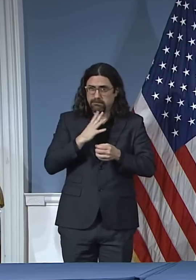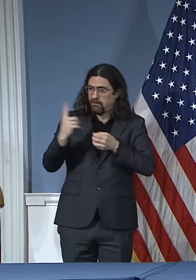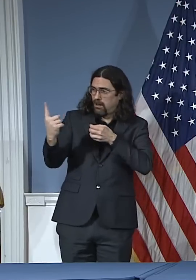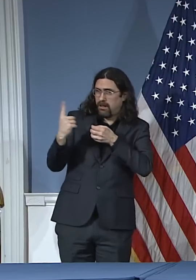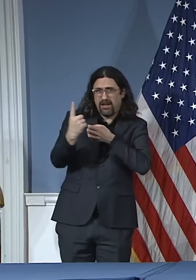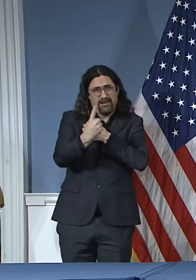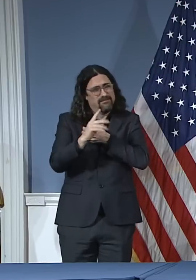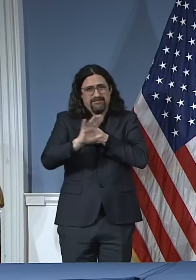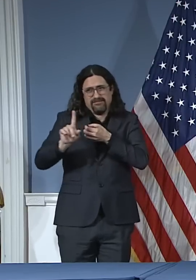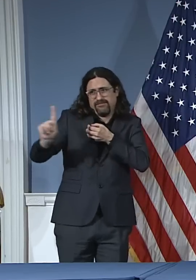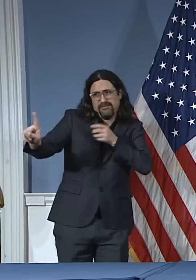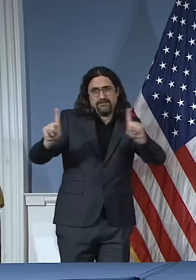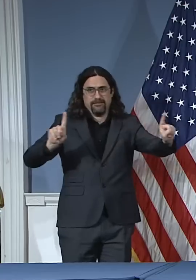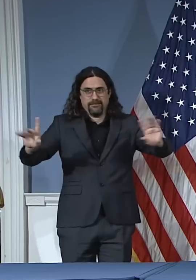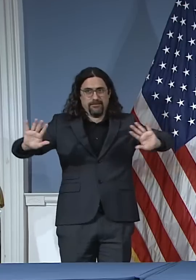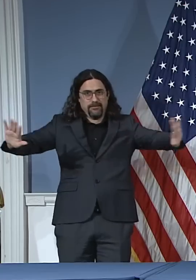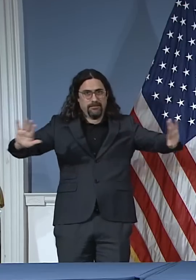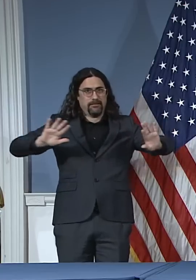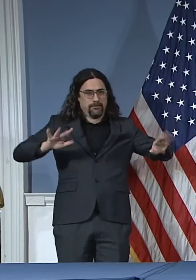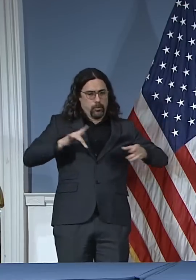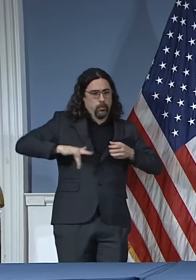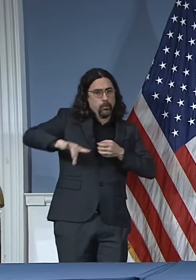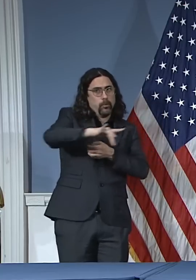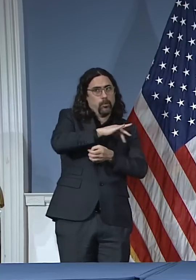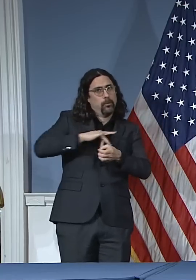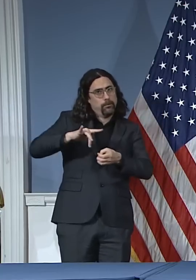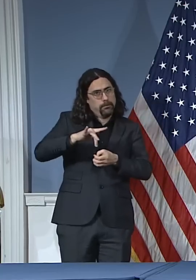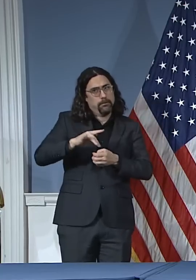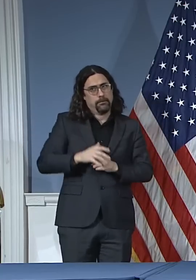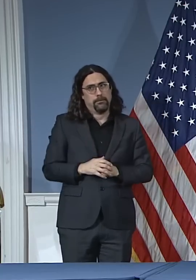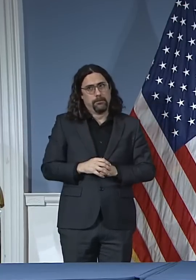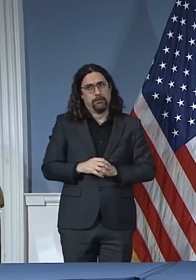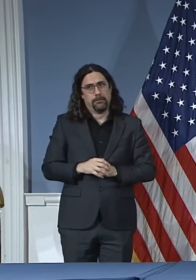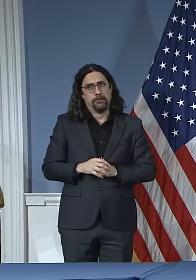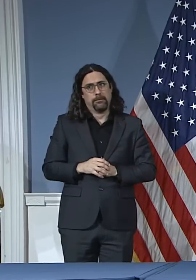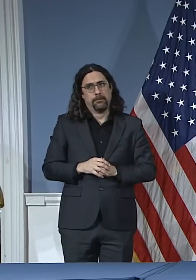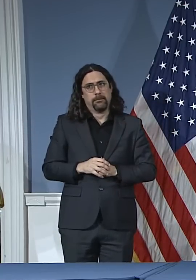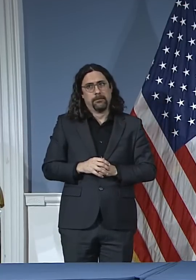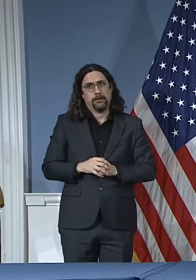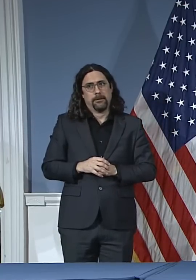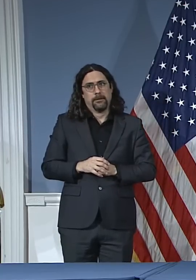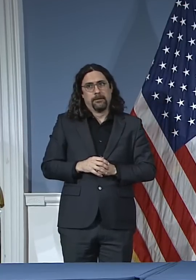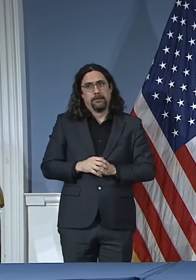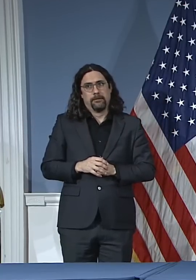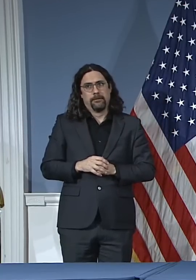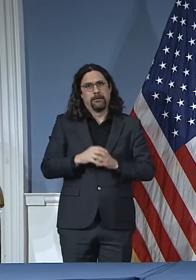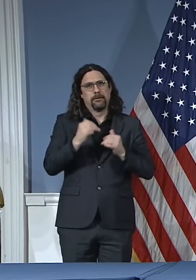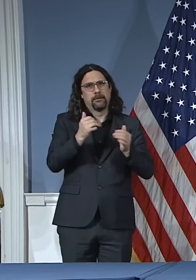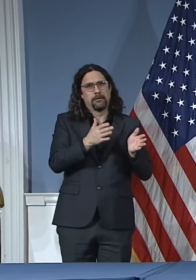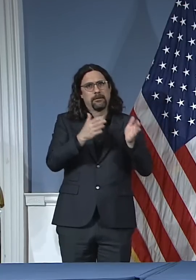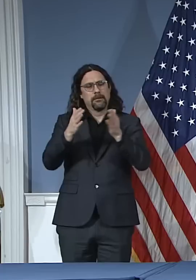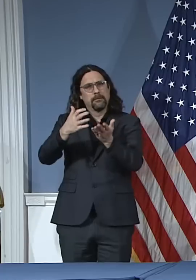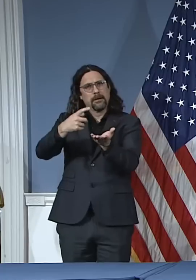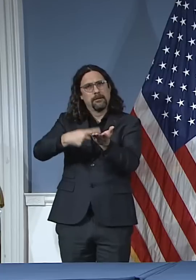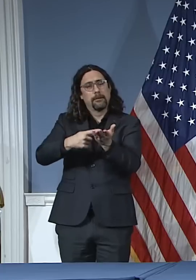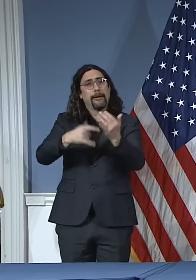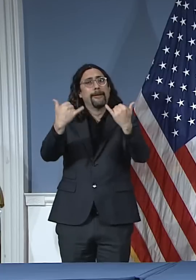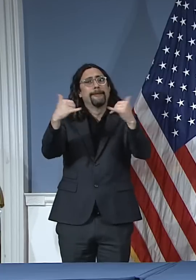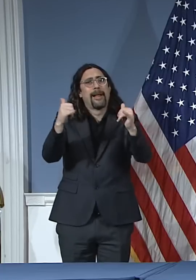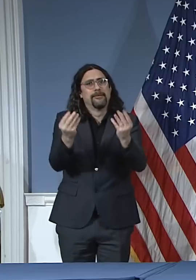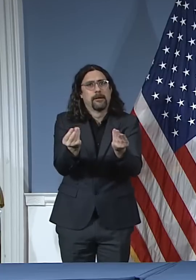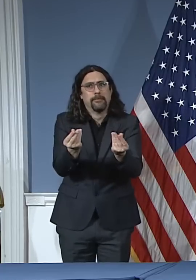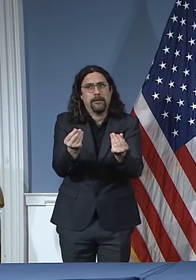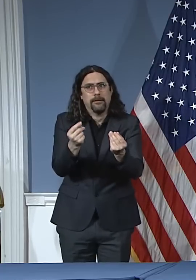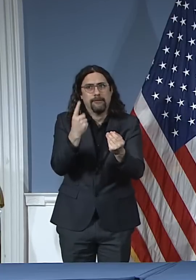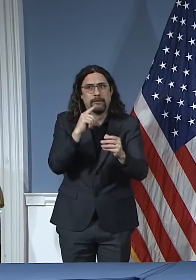playgrounds, this is a thorny issue, and I'm saying this as a parent. I used to take my kids to playgrounds around